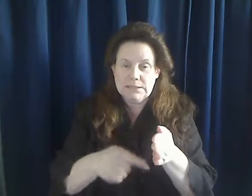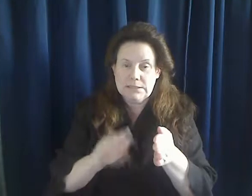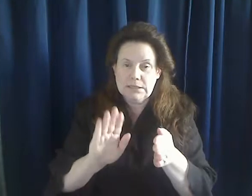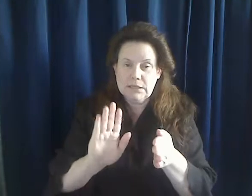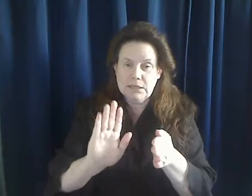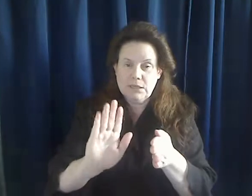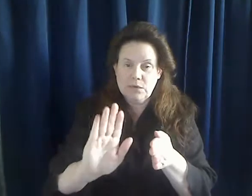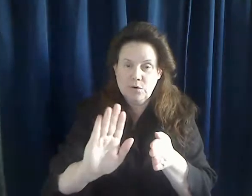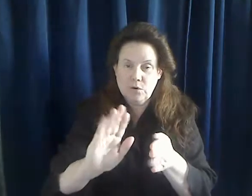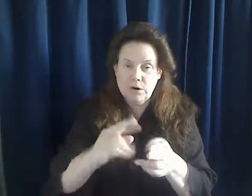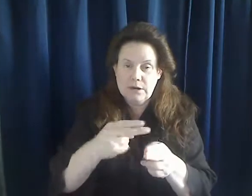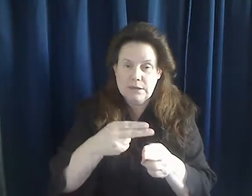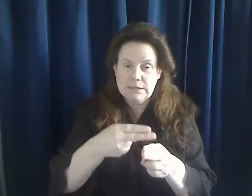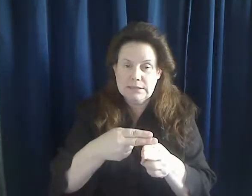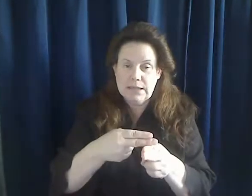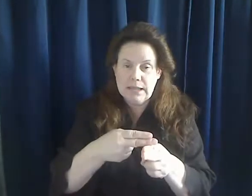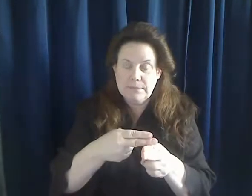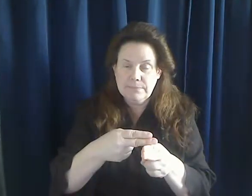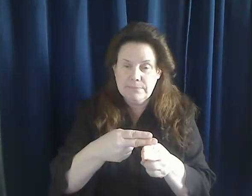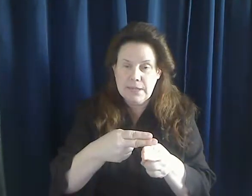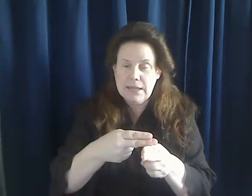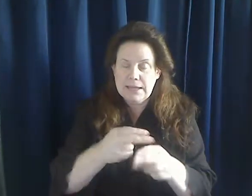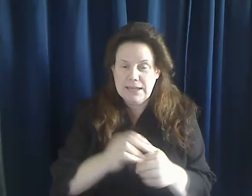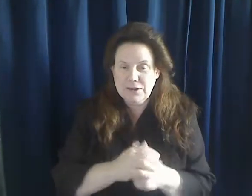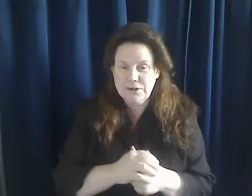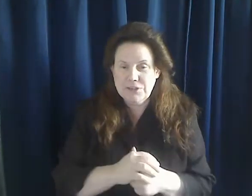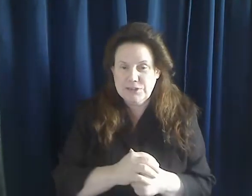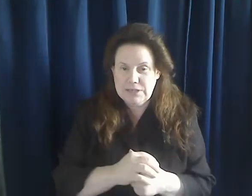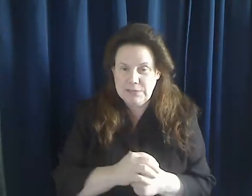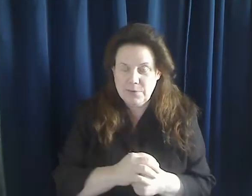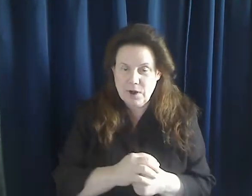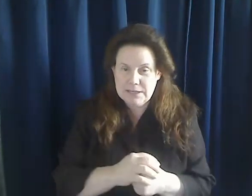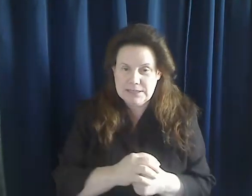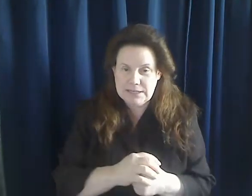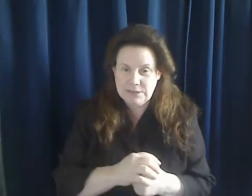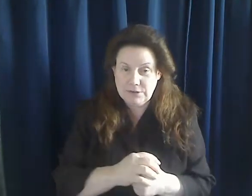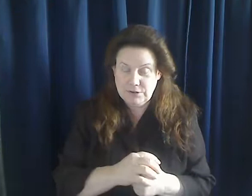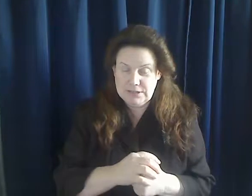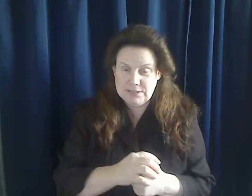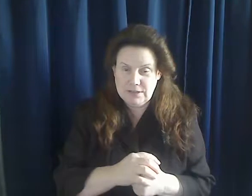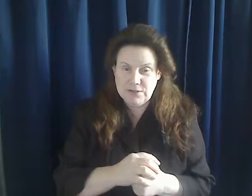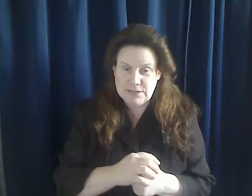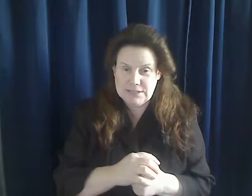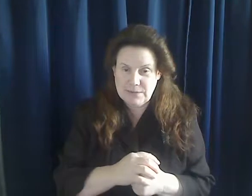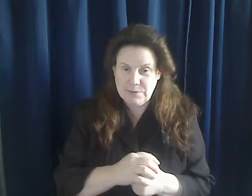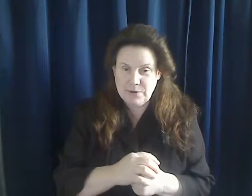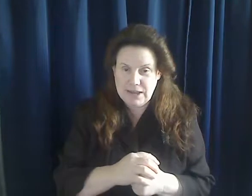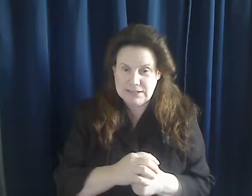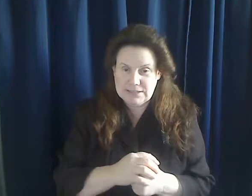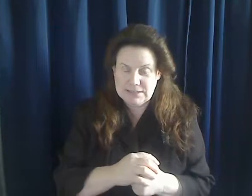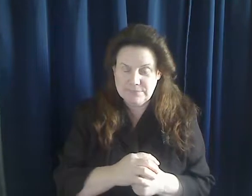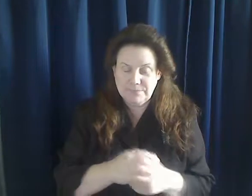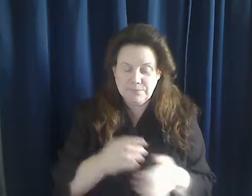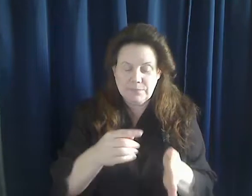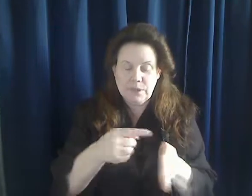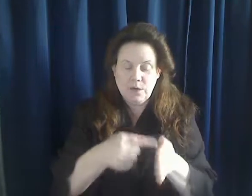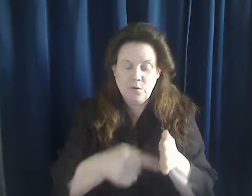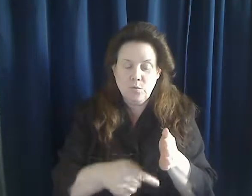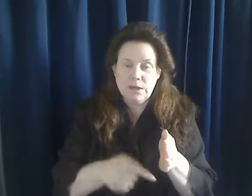What's your name? And I encourage you to hit pause as you're learning so that you can stop and practice.